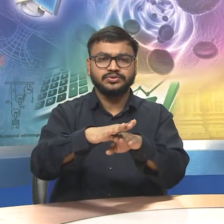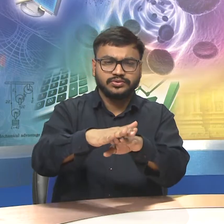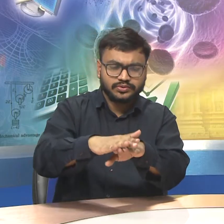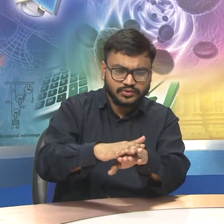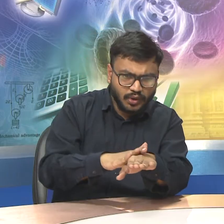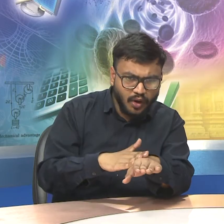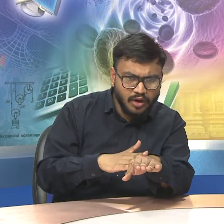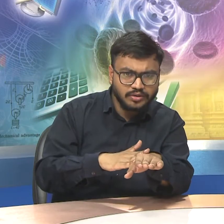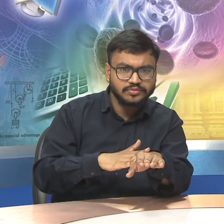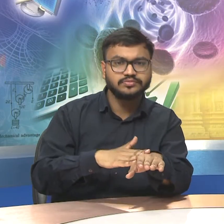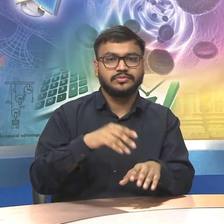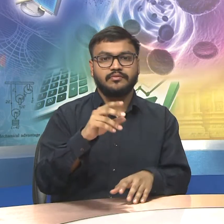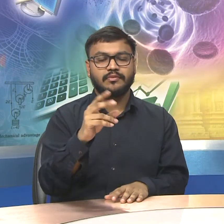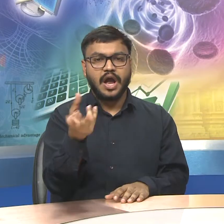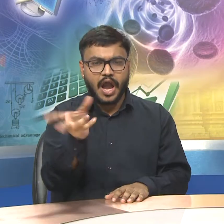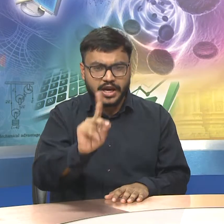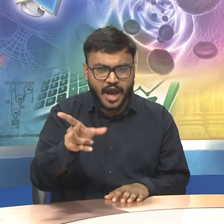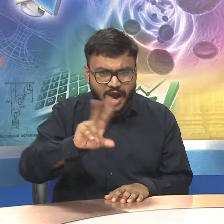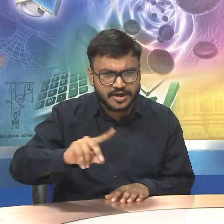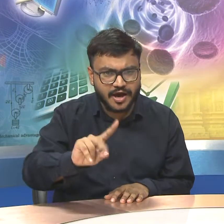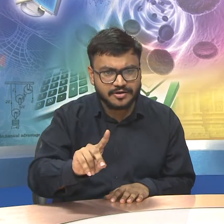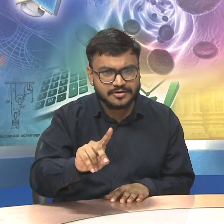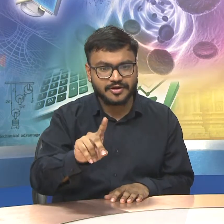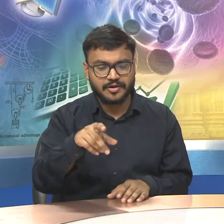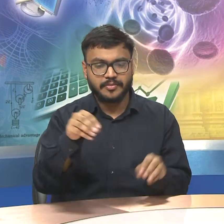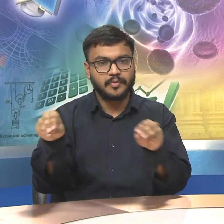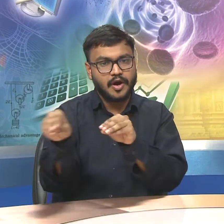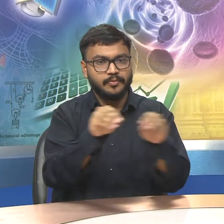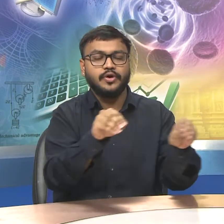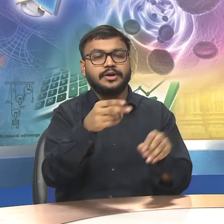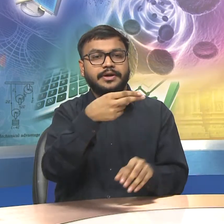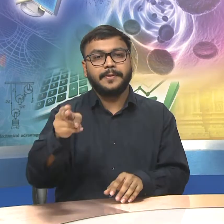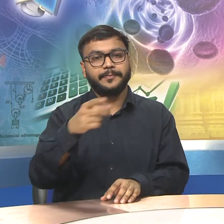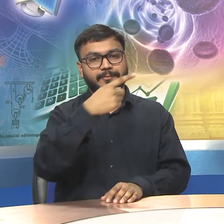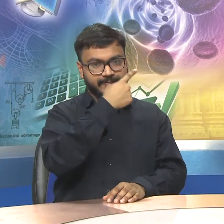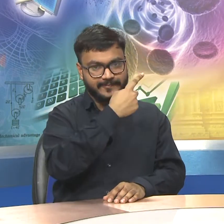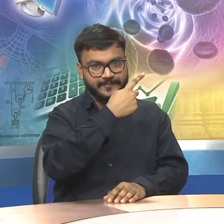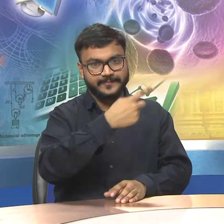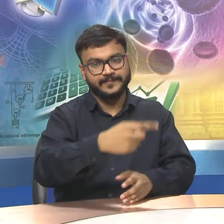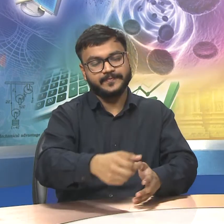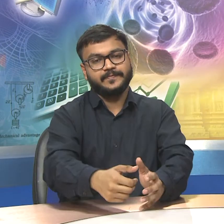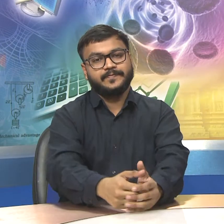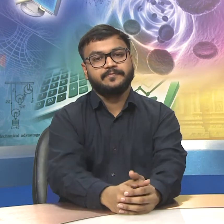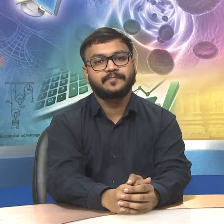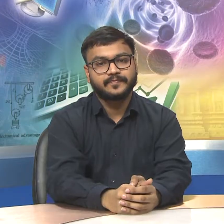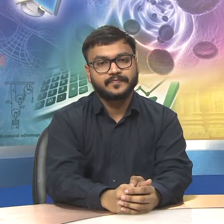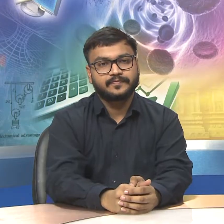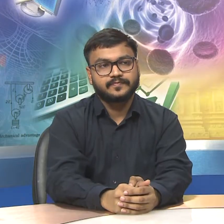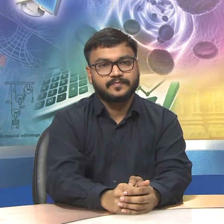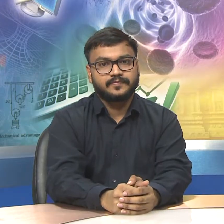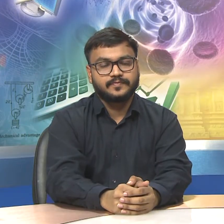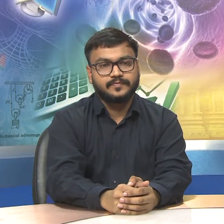fast, slow, repeated. So these are the manual components.